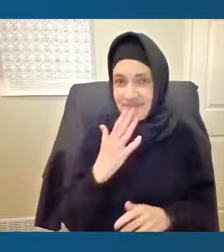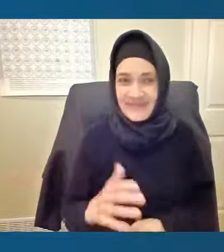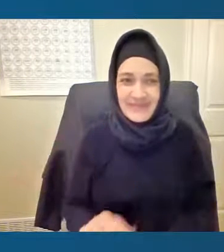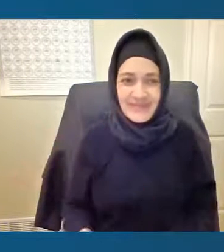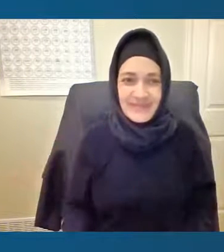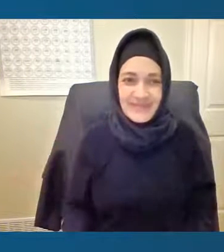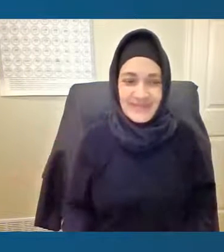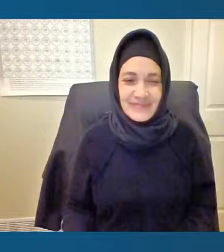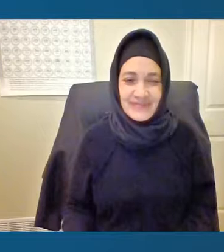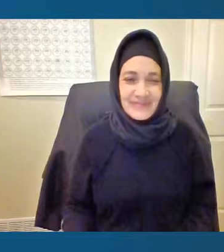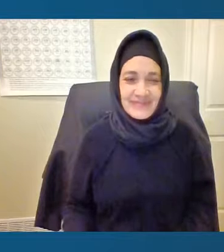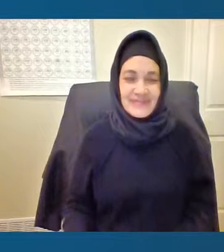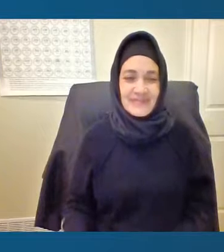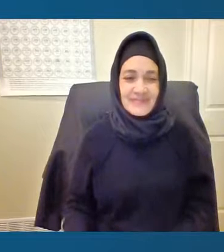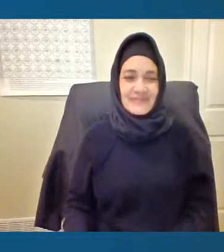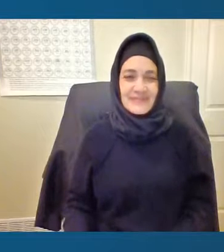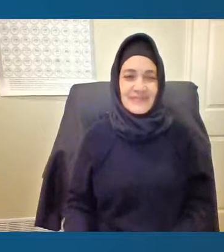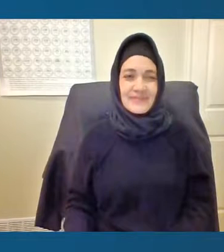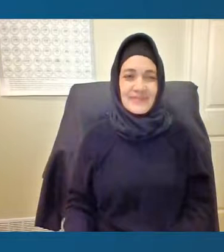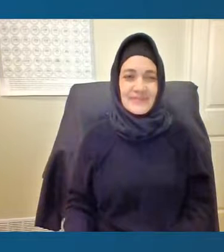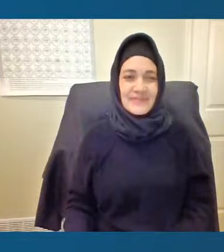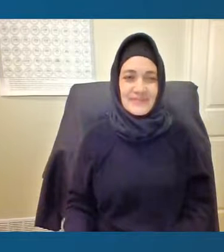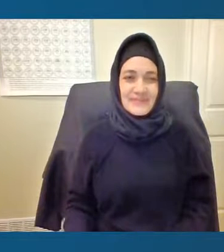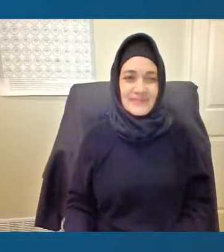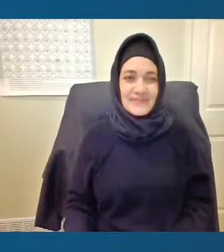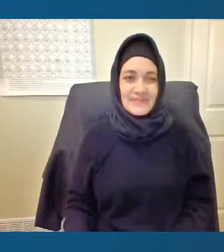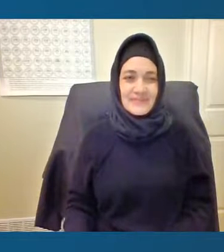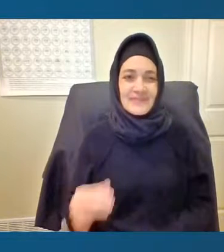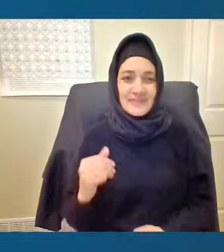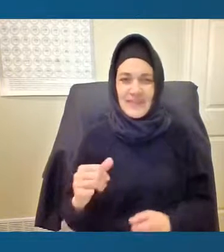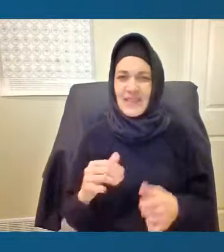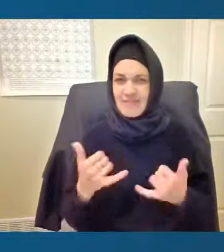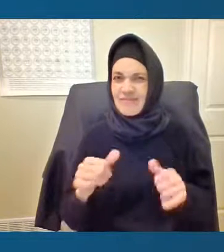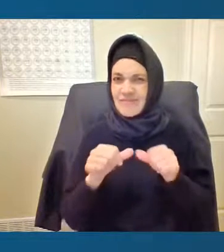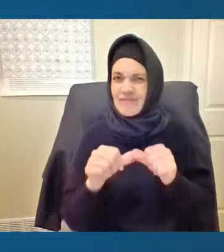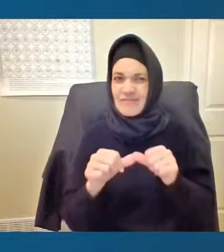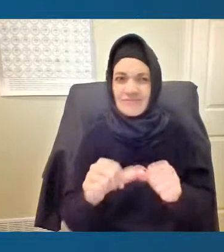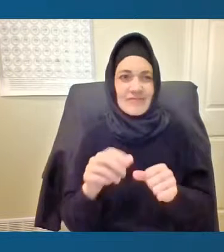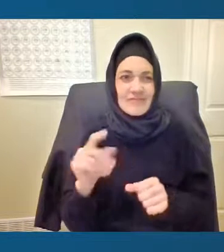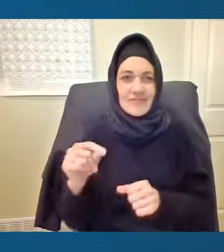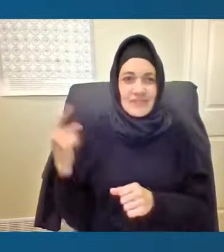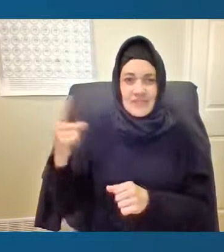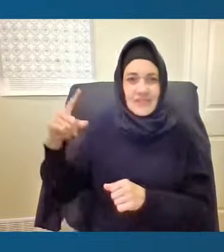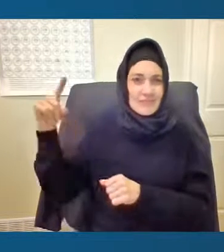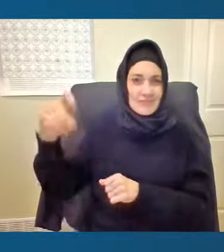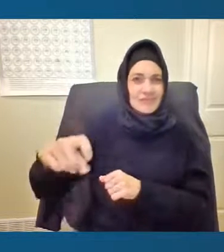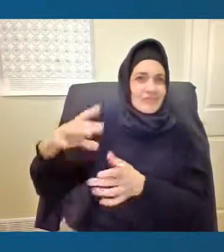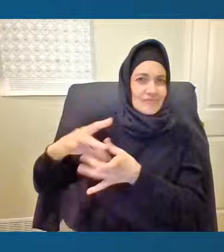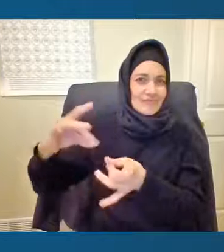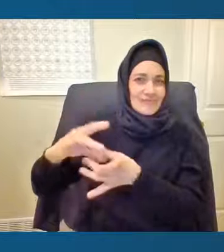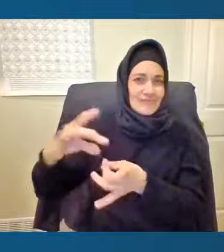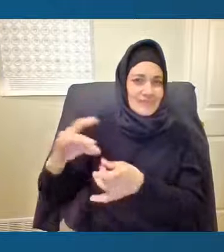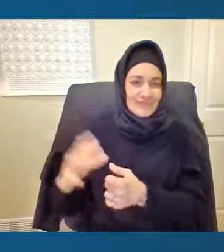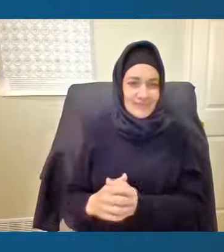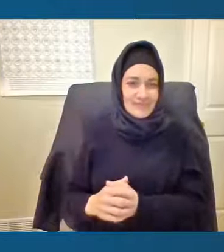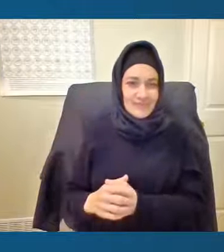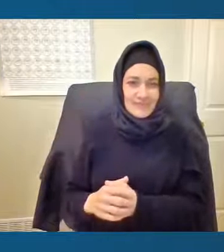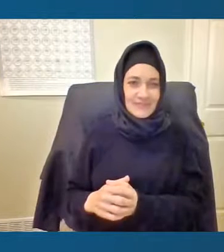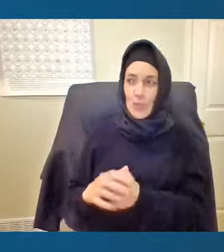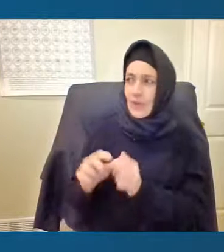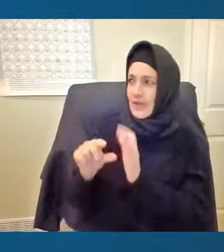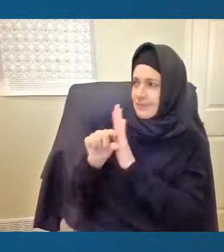Yeah. Who said all the other forms of worship reduce to put you in the same section? Ghazali.